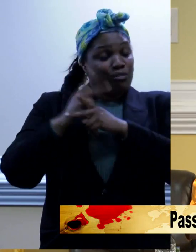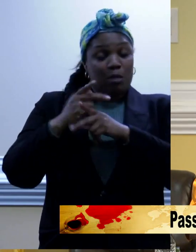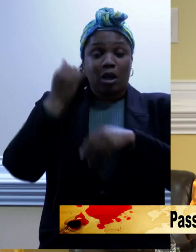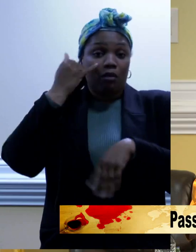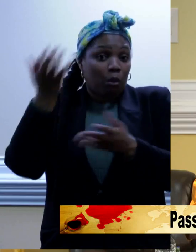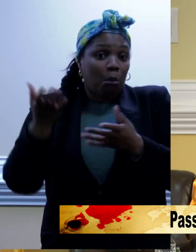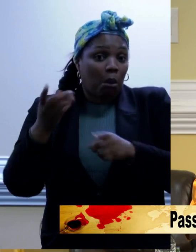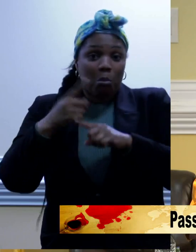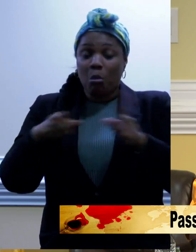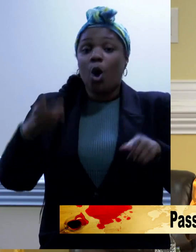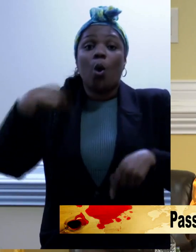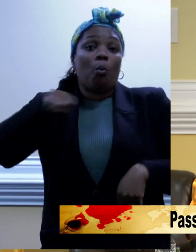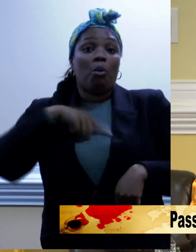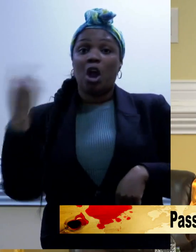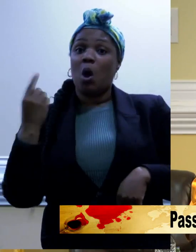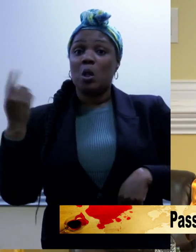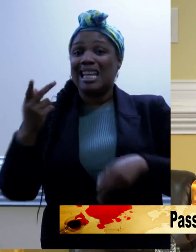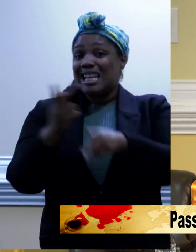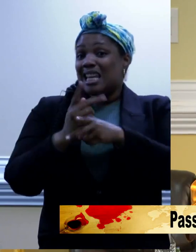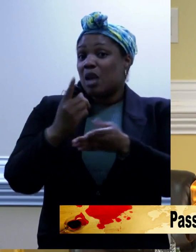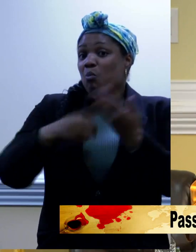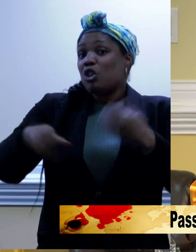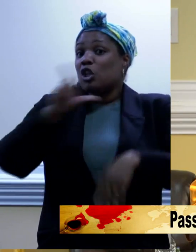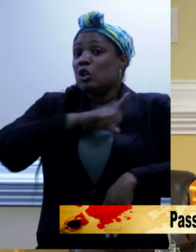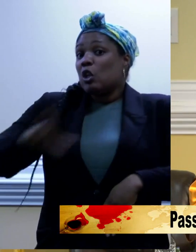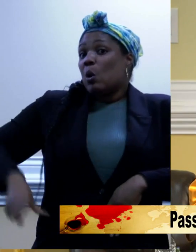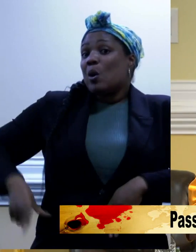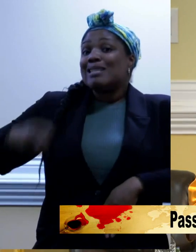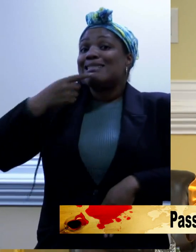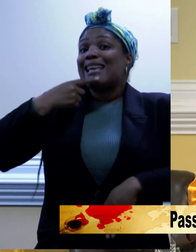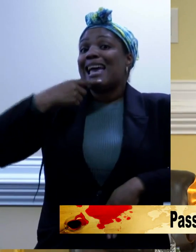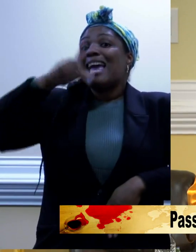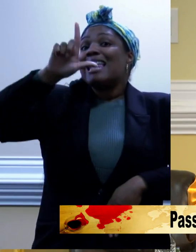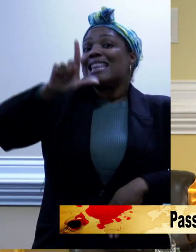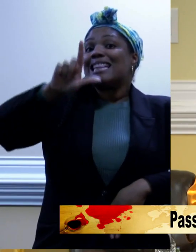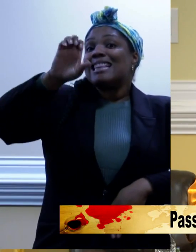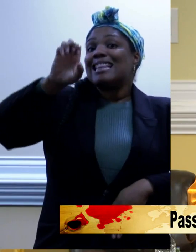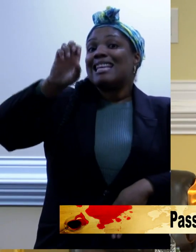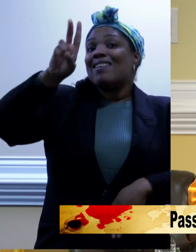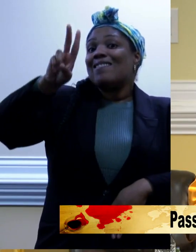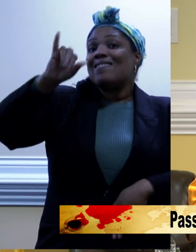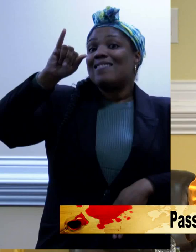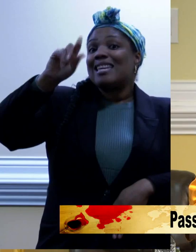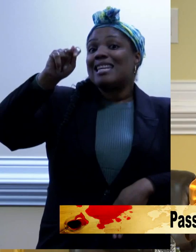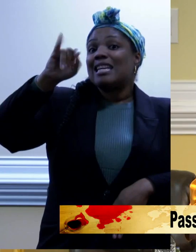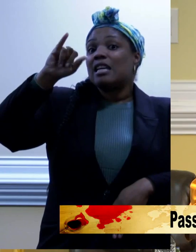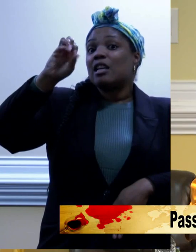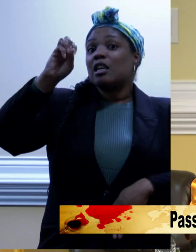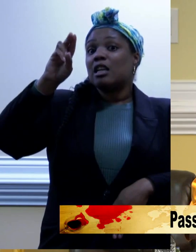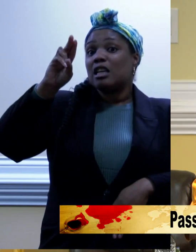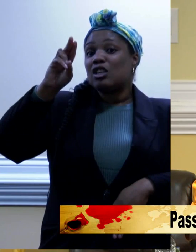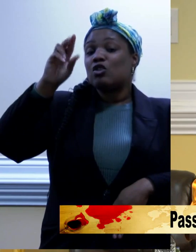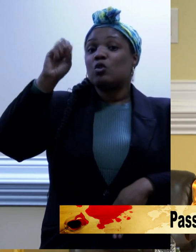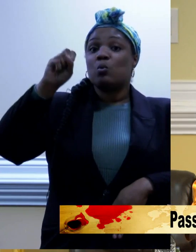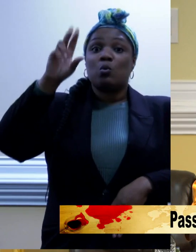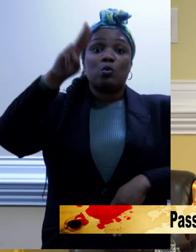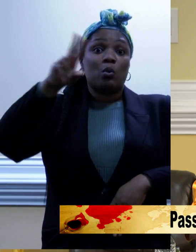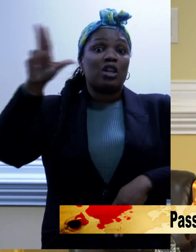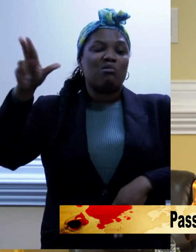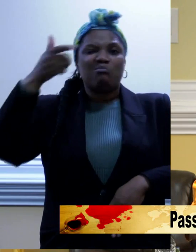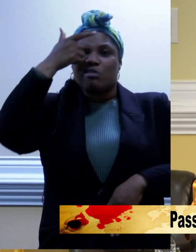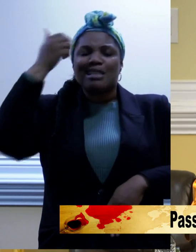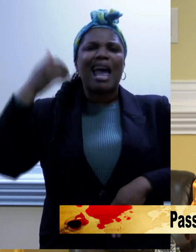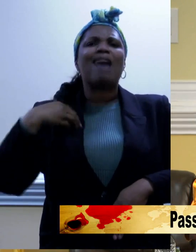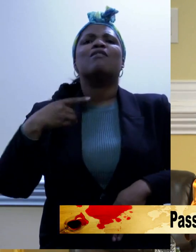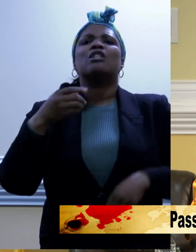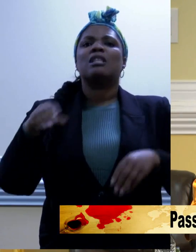Leviticus. Because these feasts have something to do with salvation. And that's what this thing is